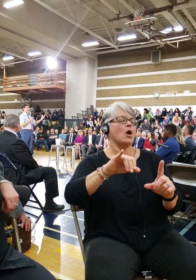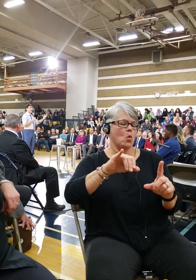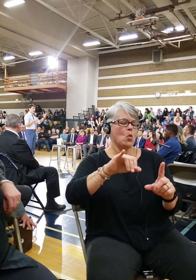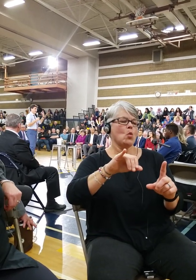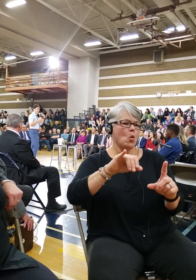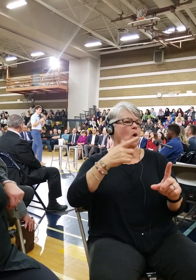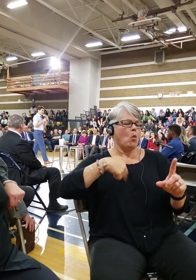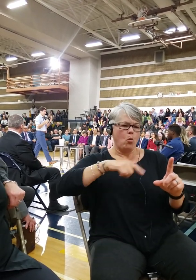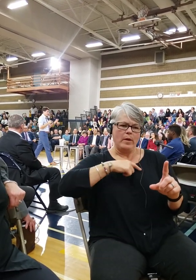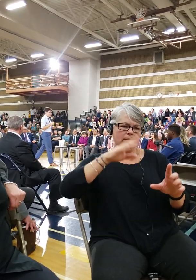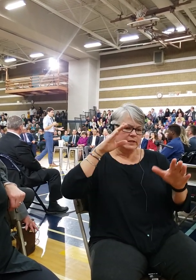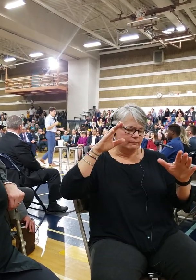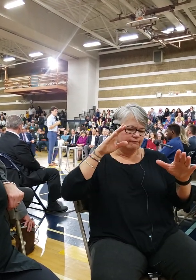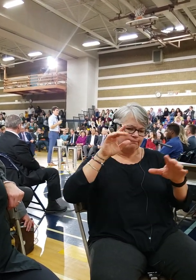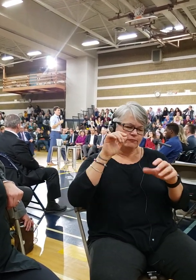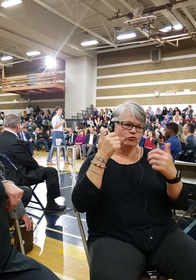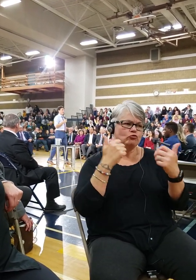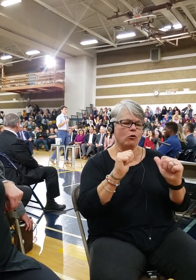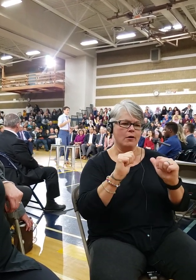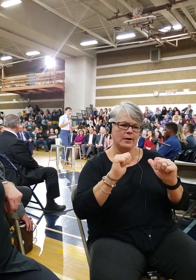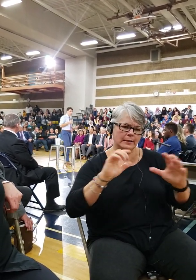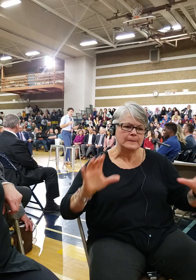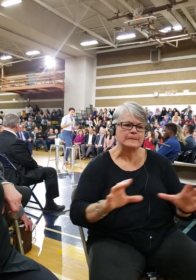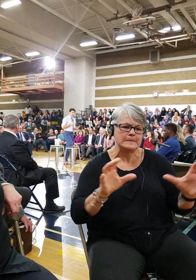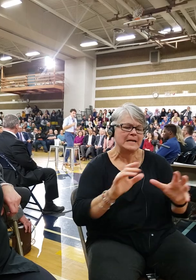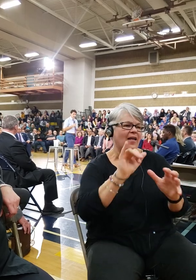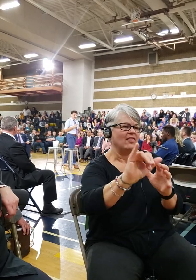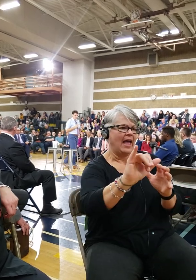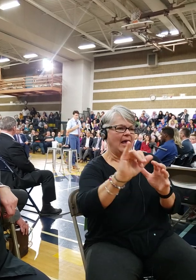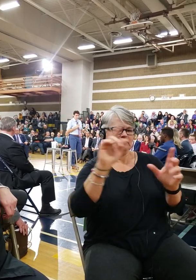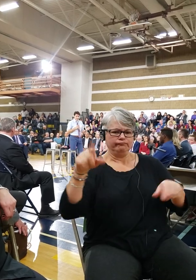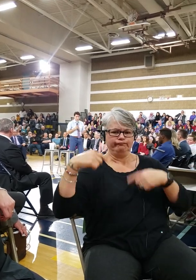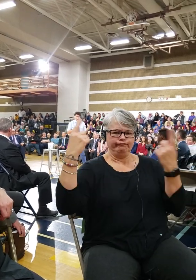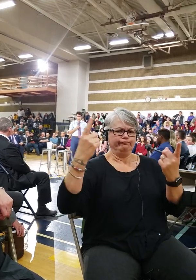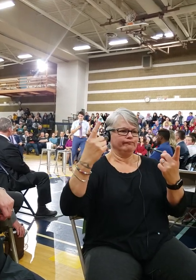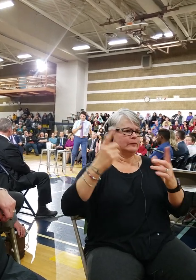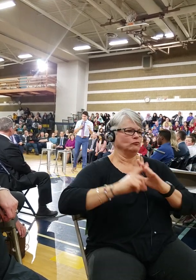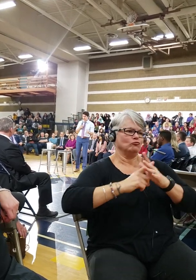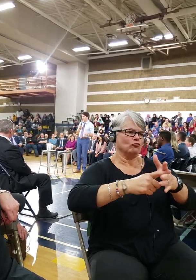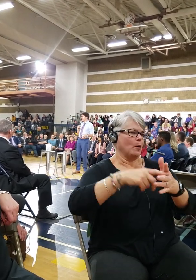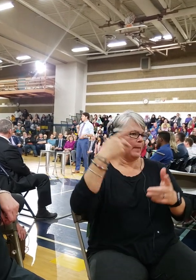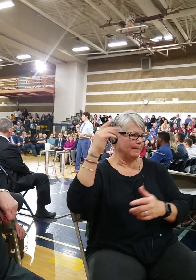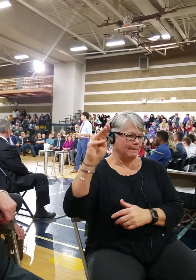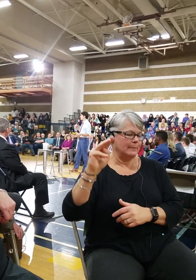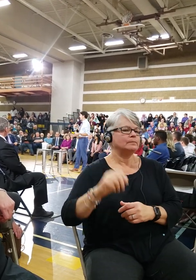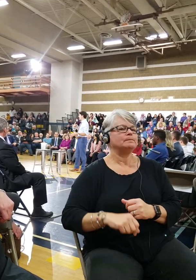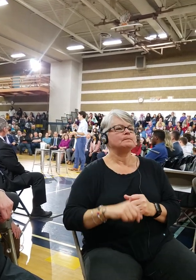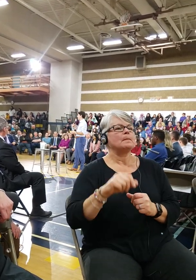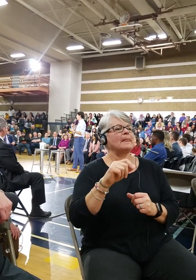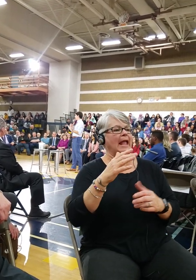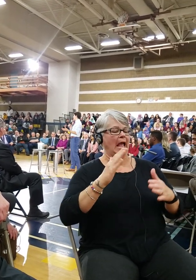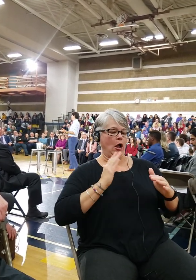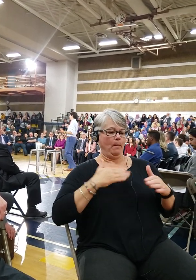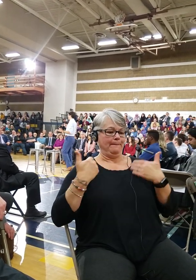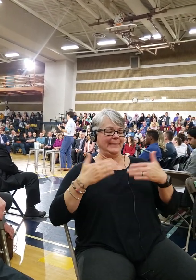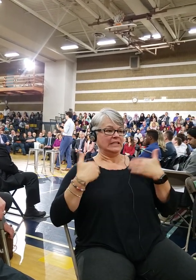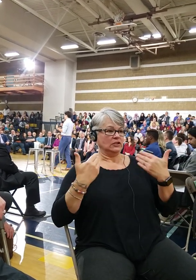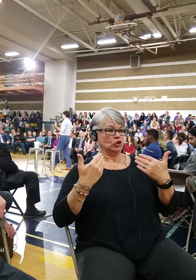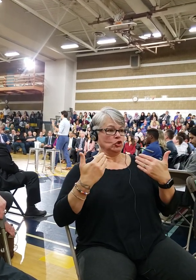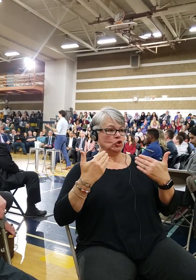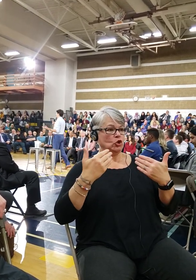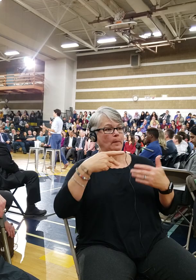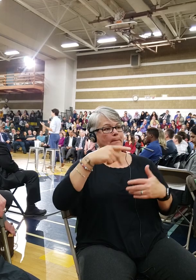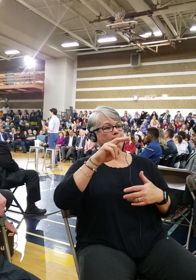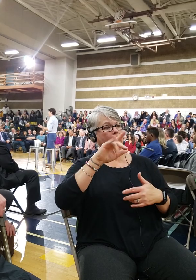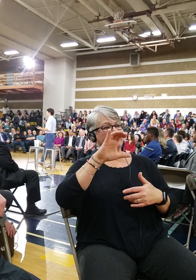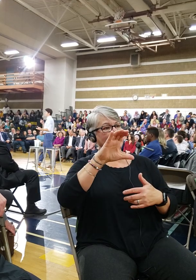been working on since we took office. Our extraordinary Minister of Public Works, Carla Qualtrough, is